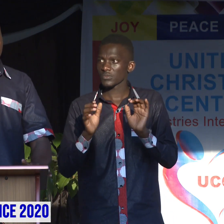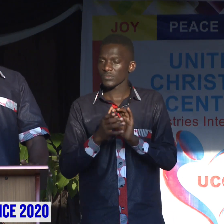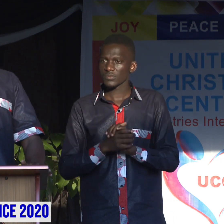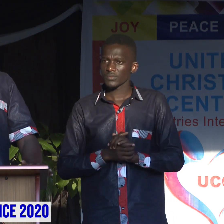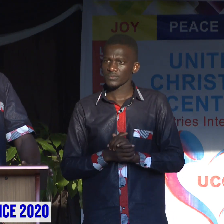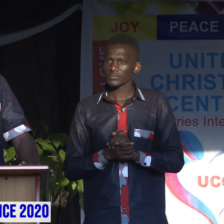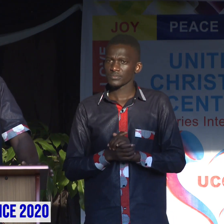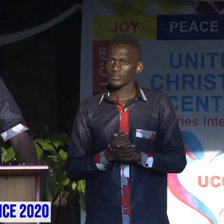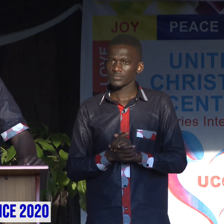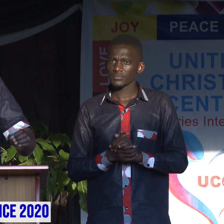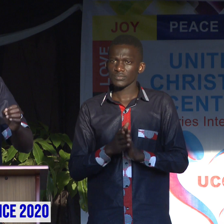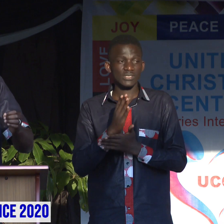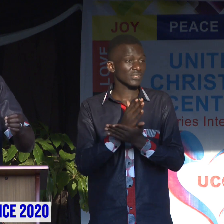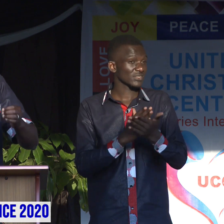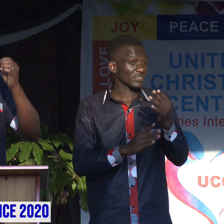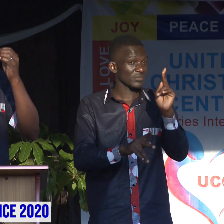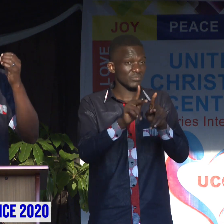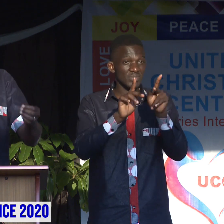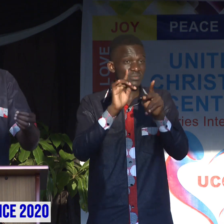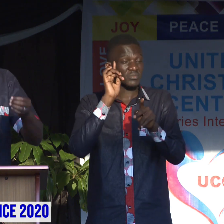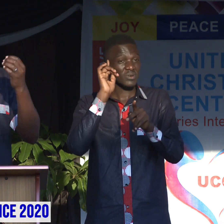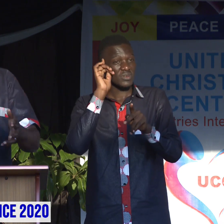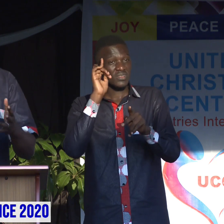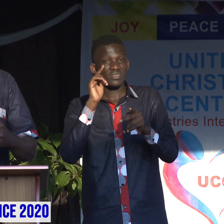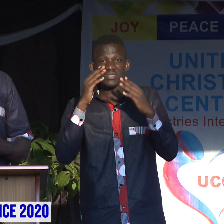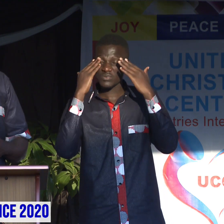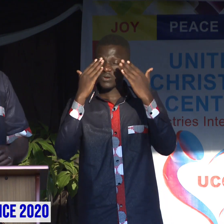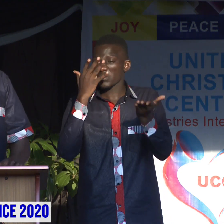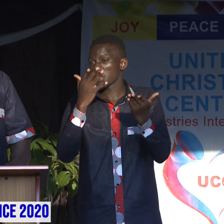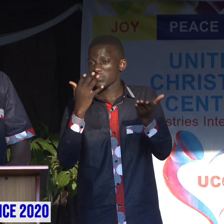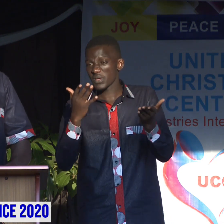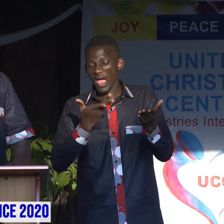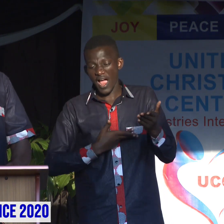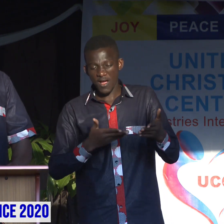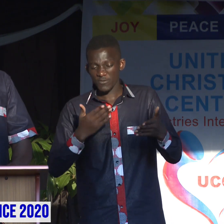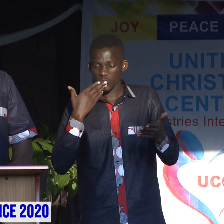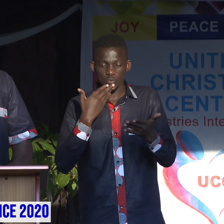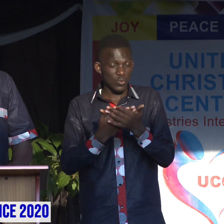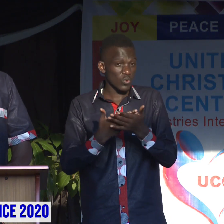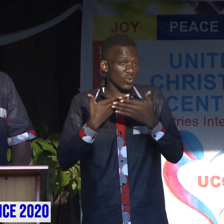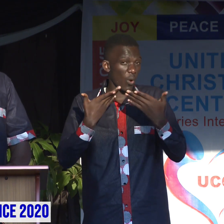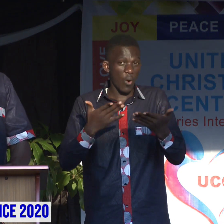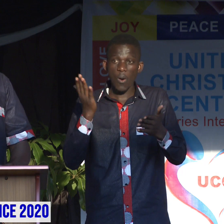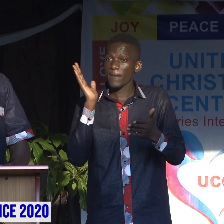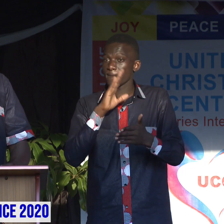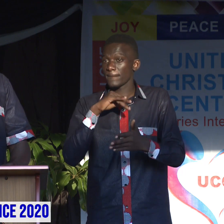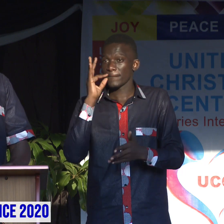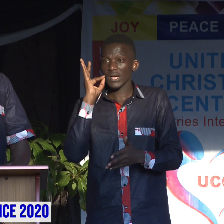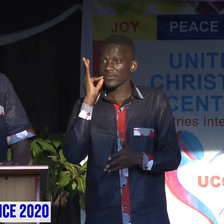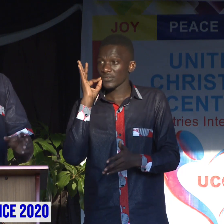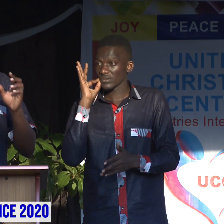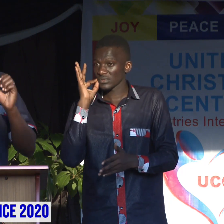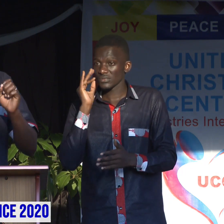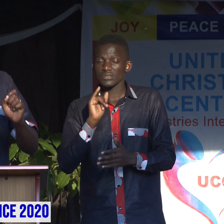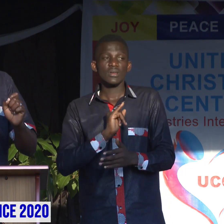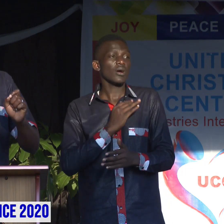tetuli. Some of us will know whether we bear good fruits or bad fruits. Era tugenda kuzuula oba ebibala bye tubala birungi oba bibi.